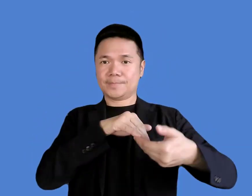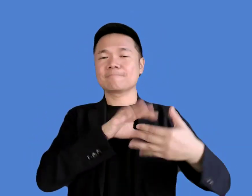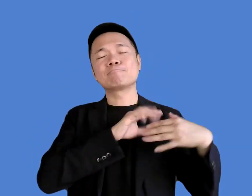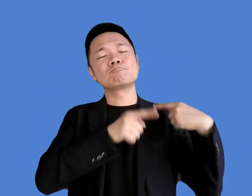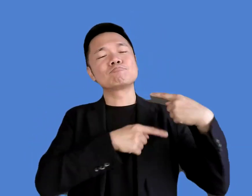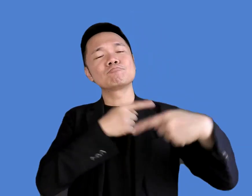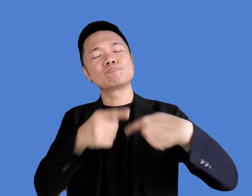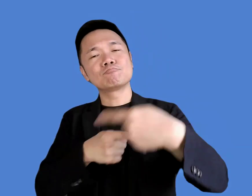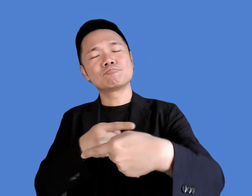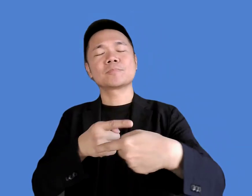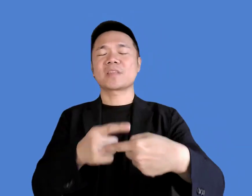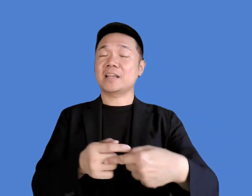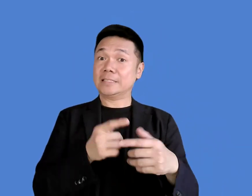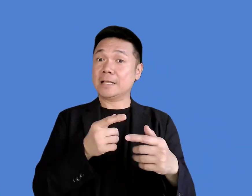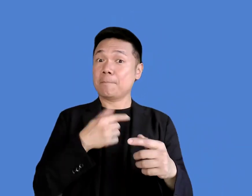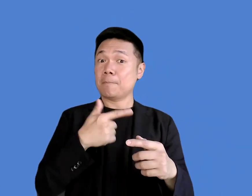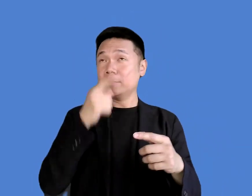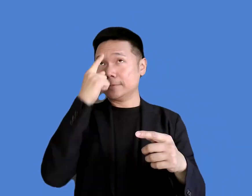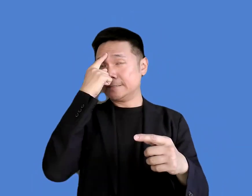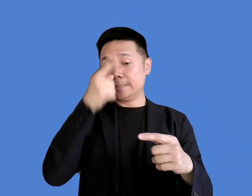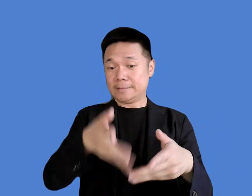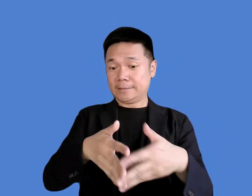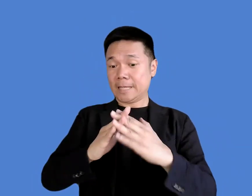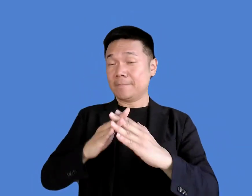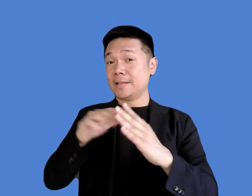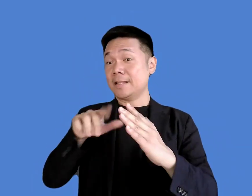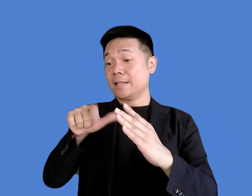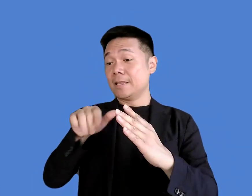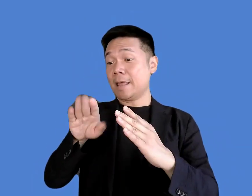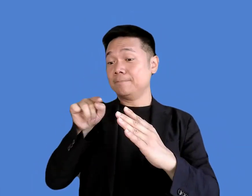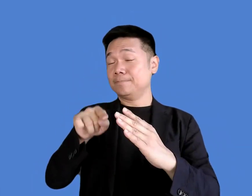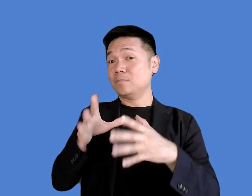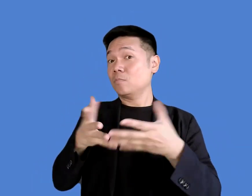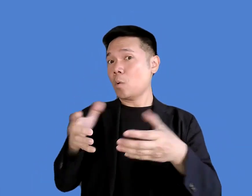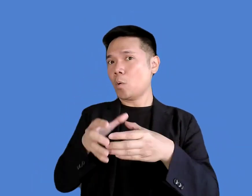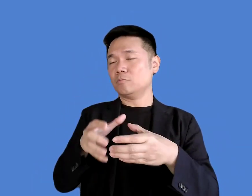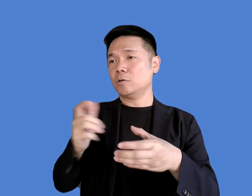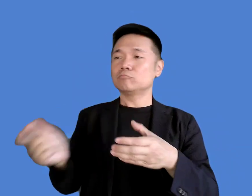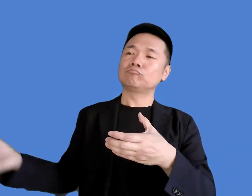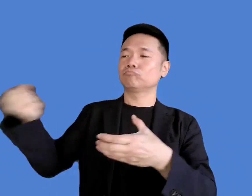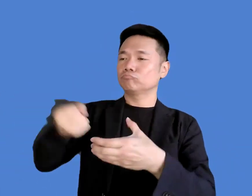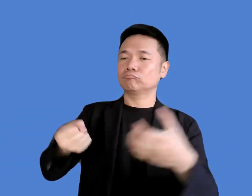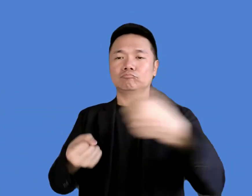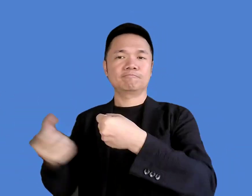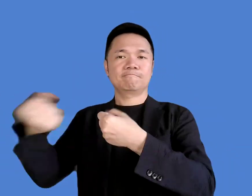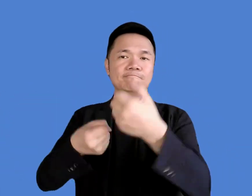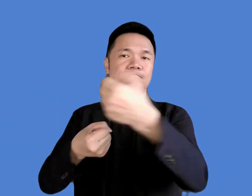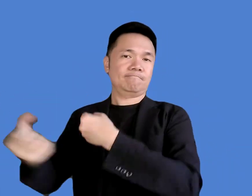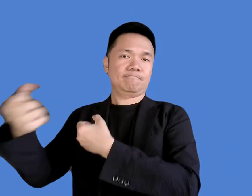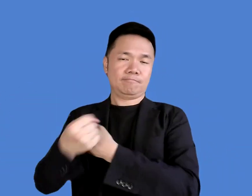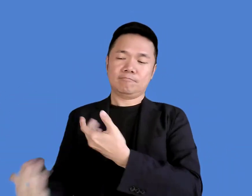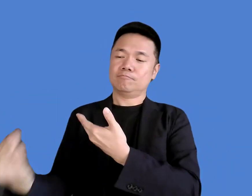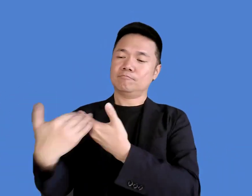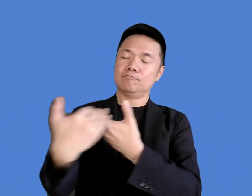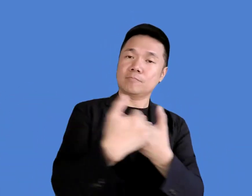already seeking to build the Gender Action Lab as a collective, multi-stakeholder platform that can grow as a broader